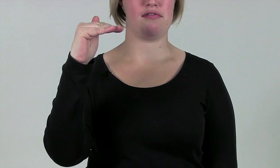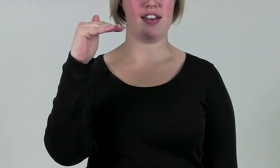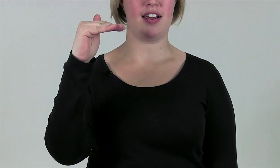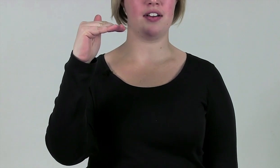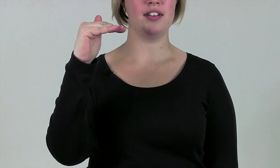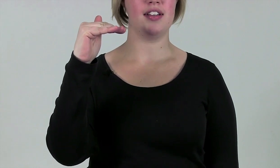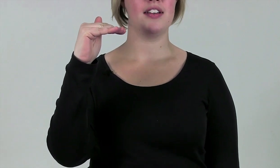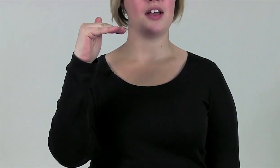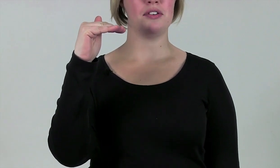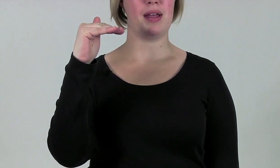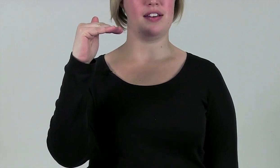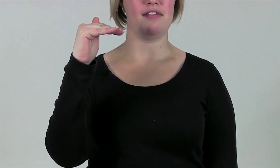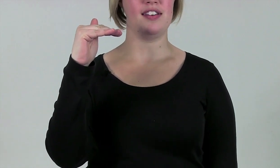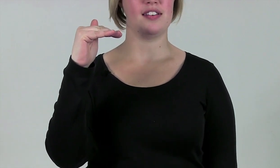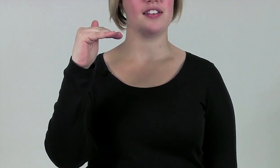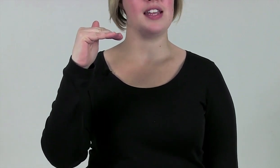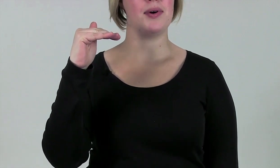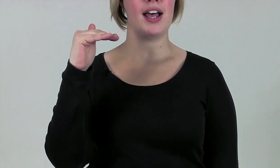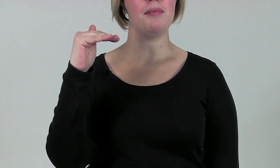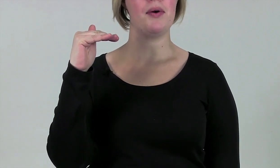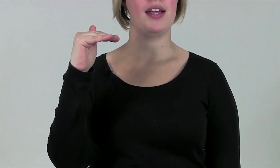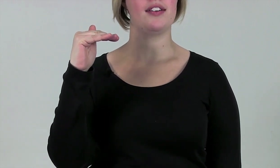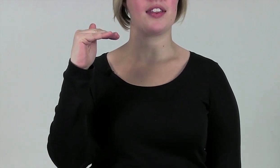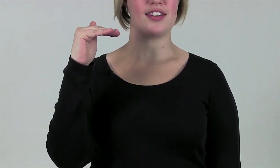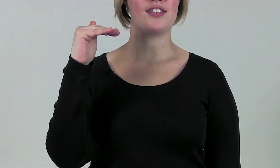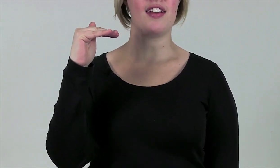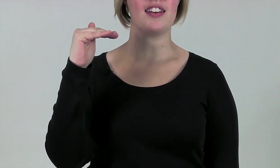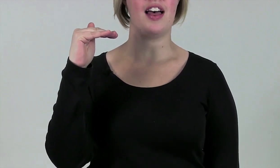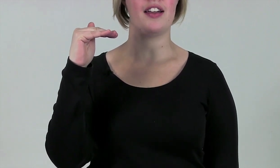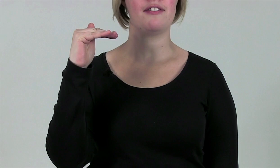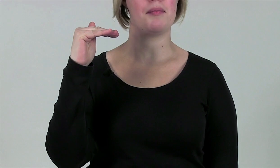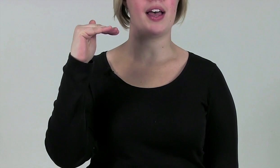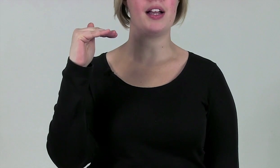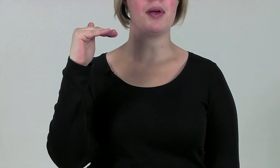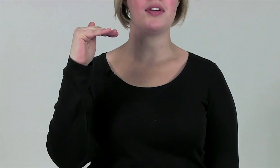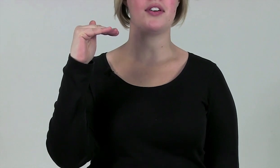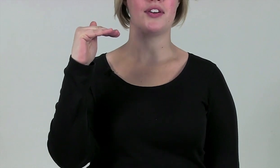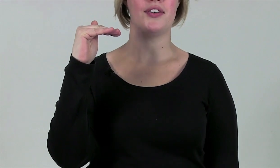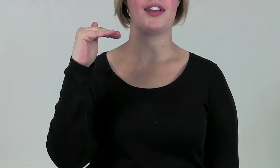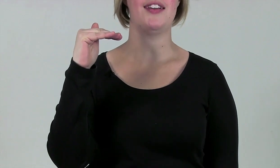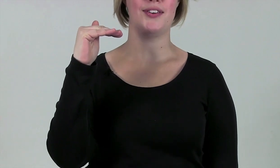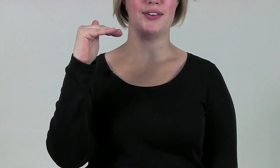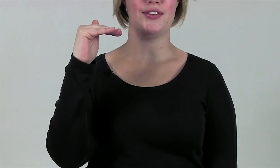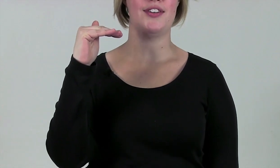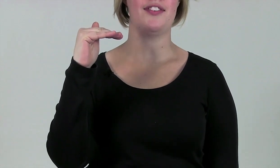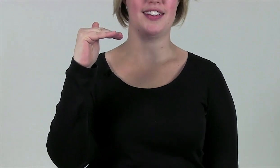right angle. Don't bend at the wrist. Keep your elbow in so there's a straight line from your elbow to your knuckles and your knuckles to your